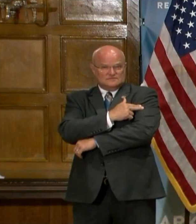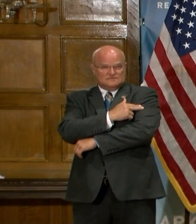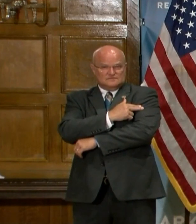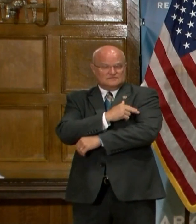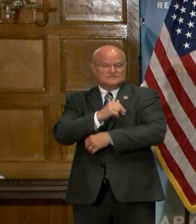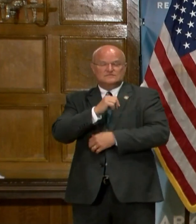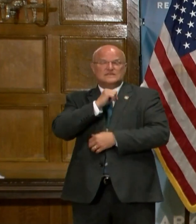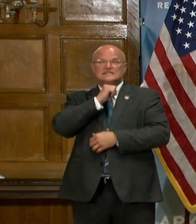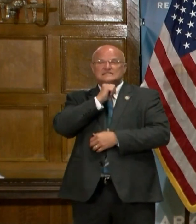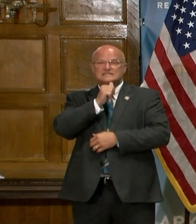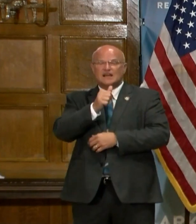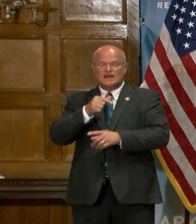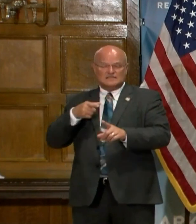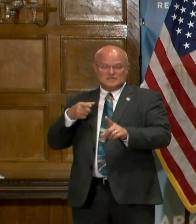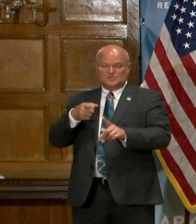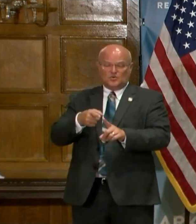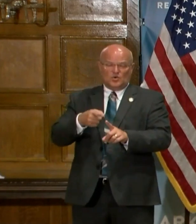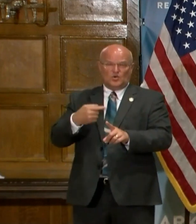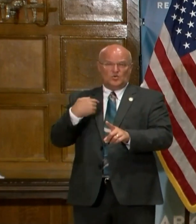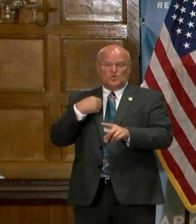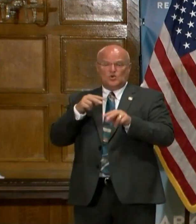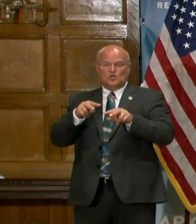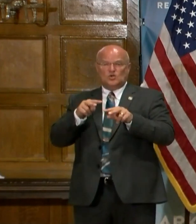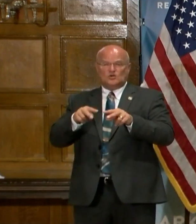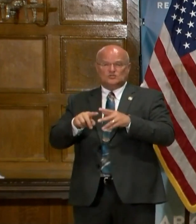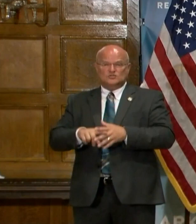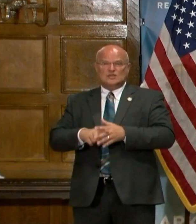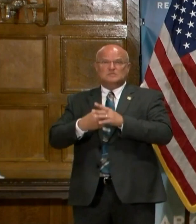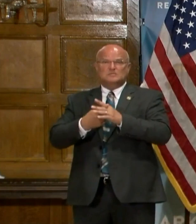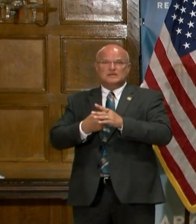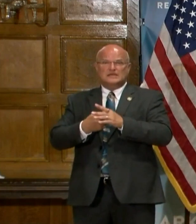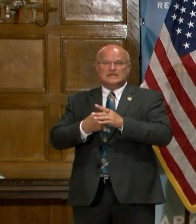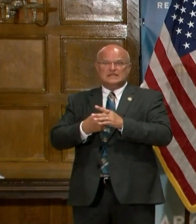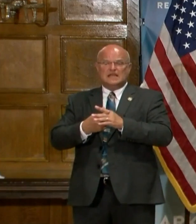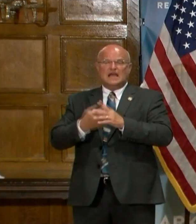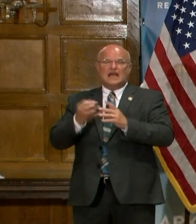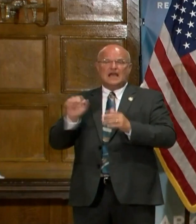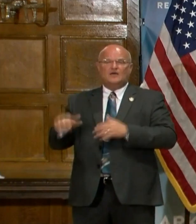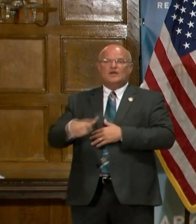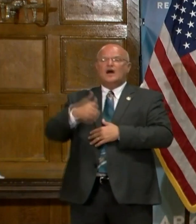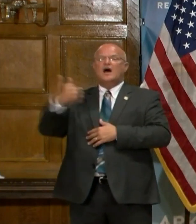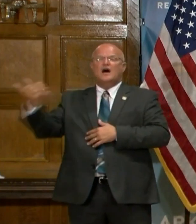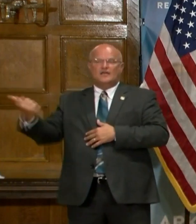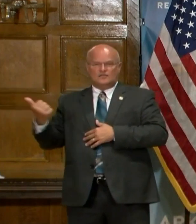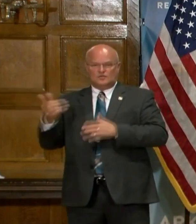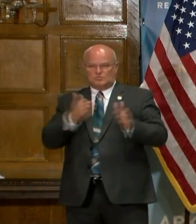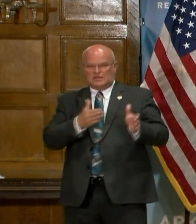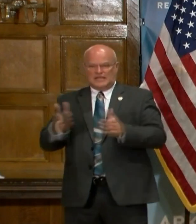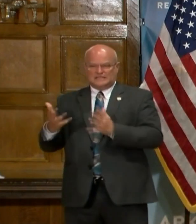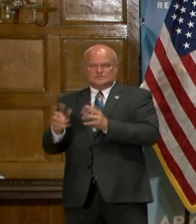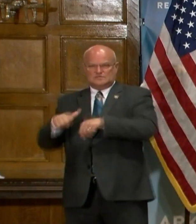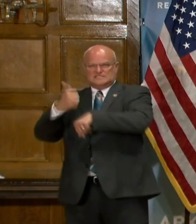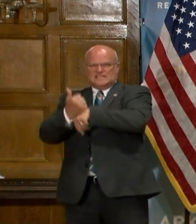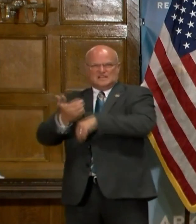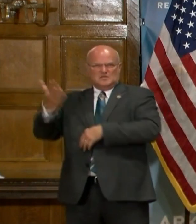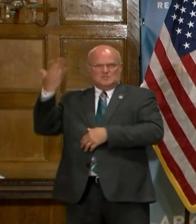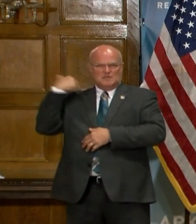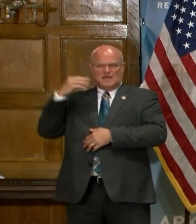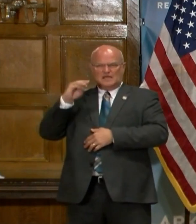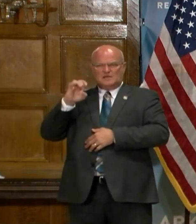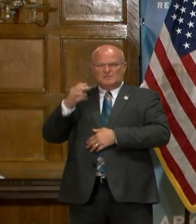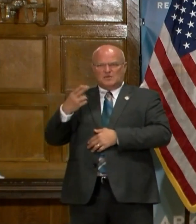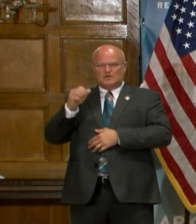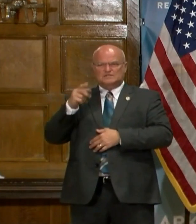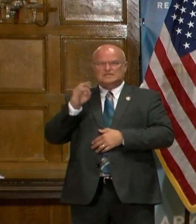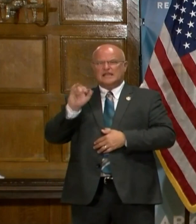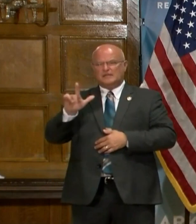it's not gotten to the point where we're looking to implement any of our contingency models that we put together back in March and April.